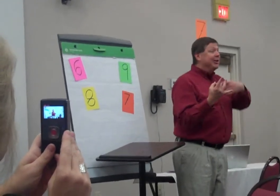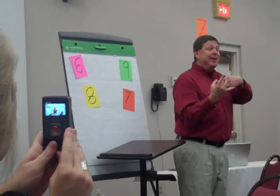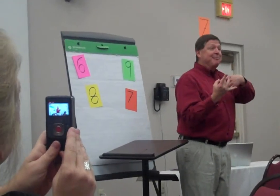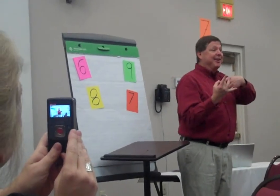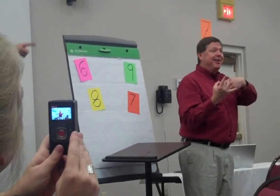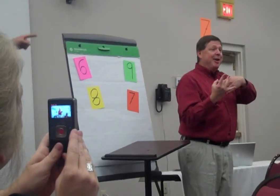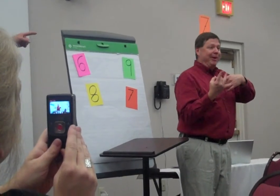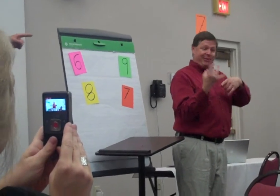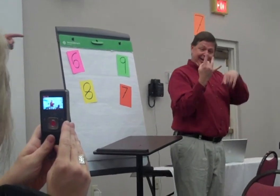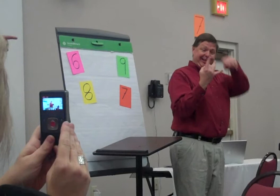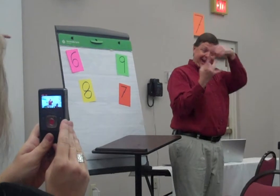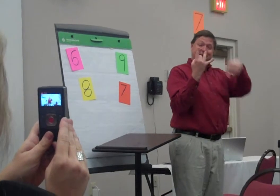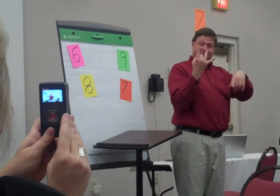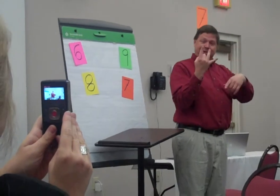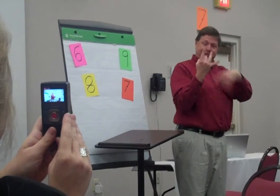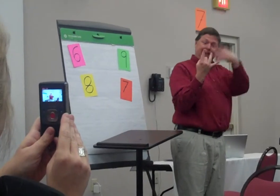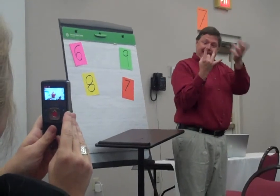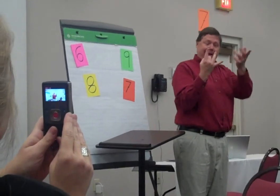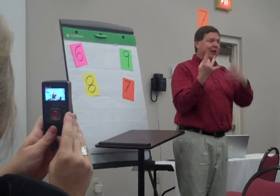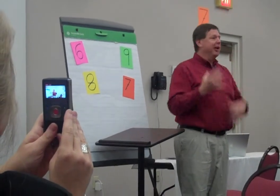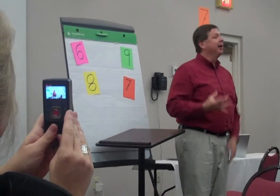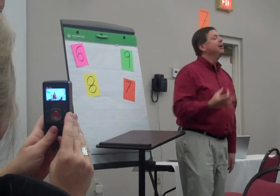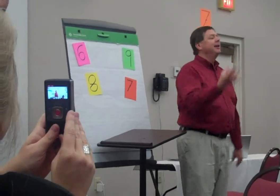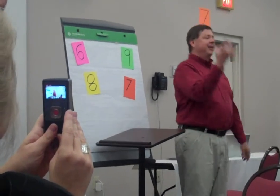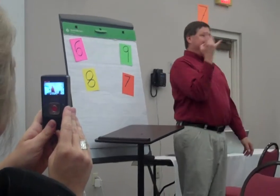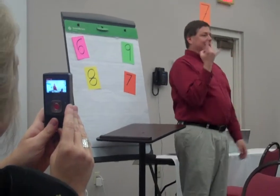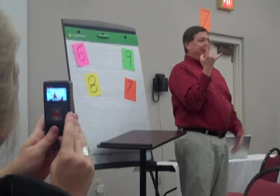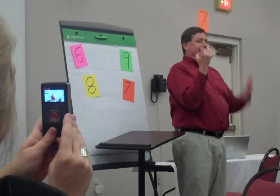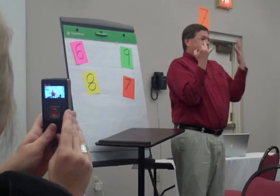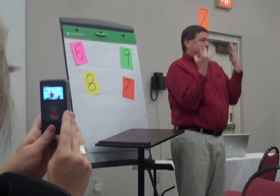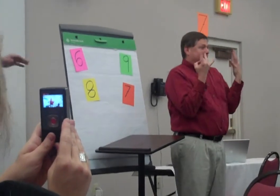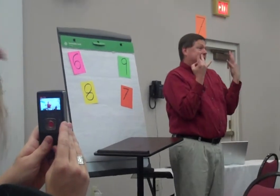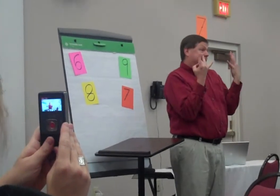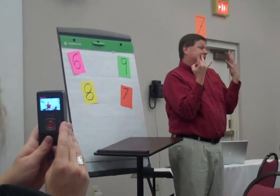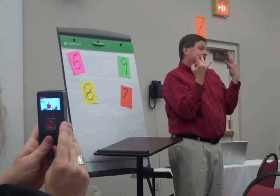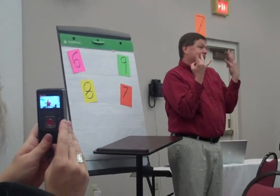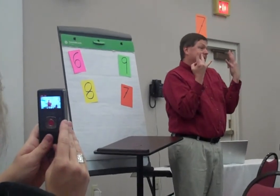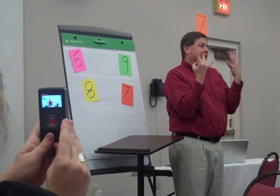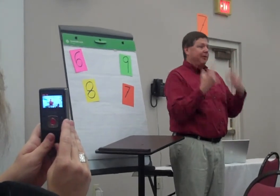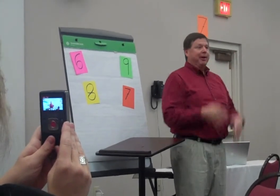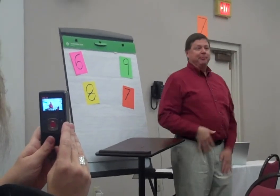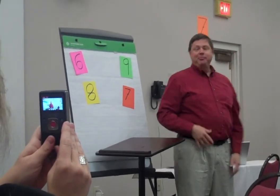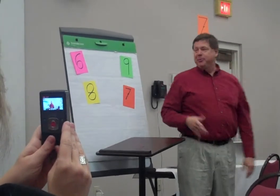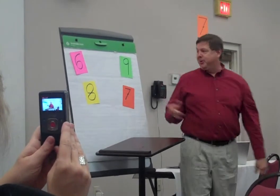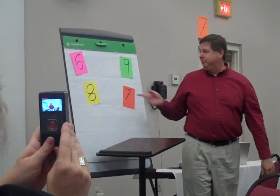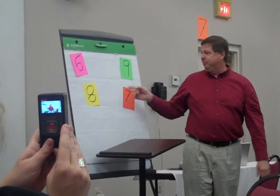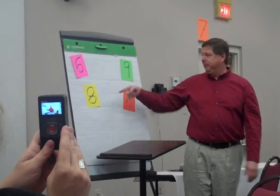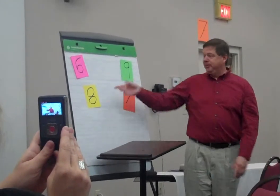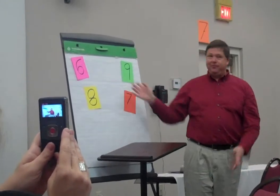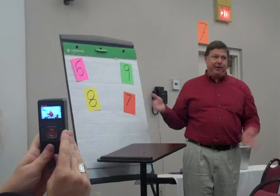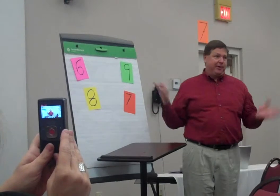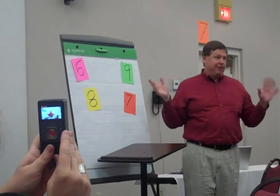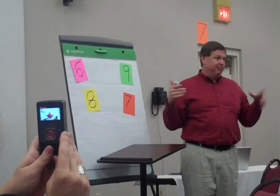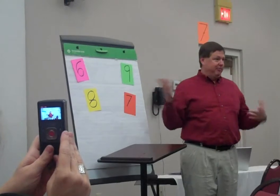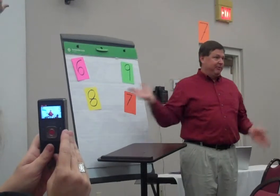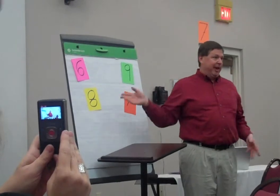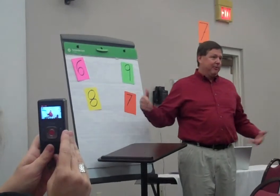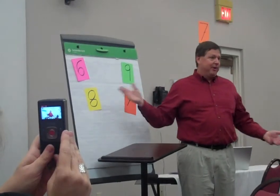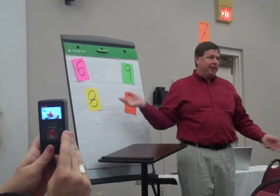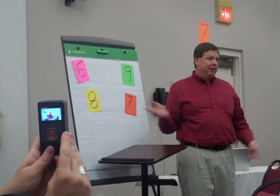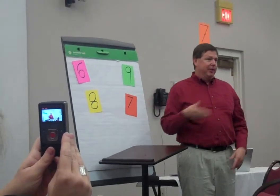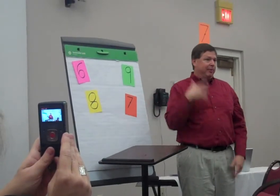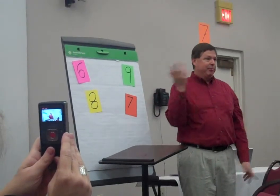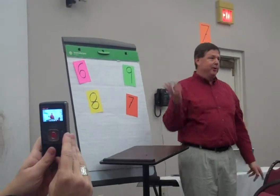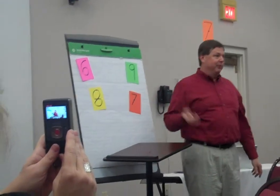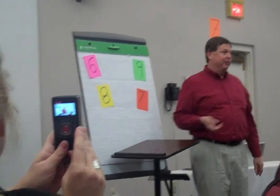I wasn't looking at my thumb. I was looking at the hand fingers, and that's an 8. Okay. So 8s are 5 plus 3, right? All right. So you just figure out,